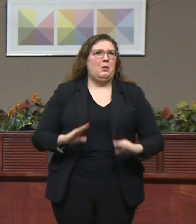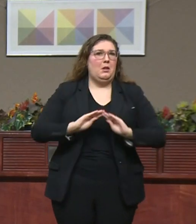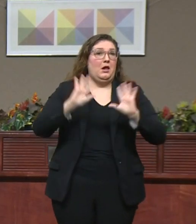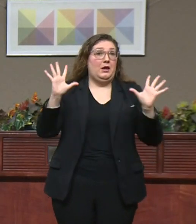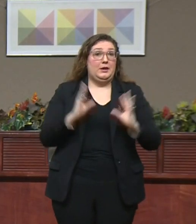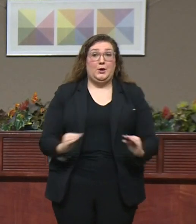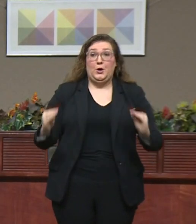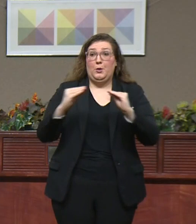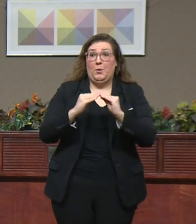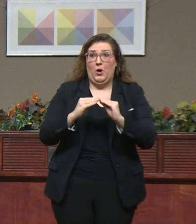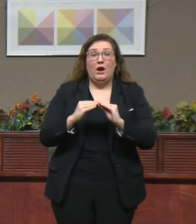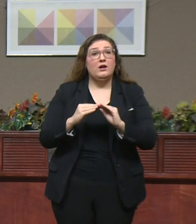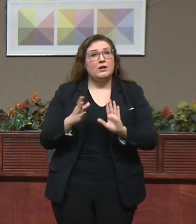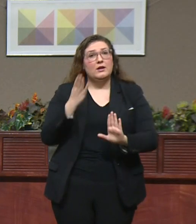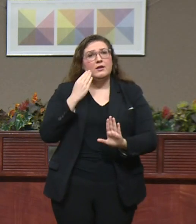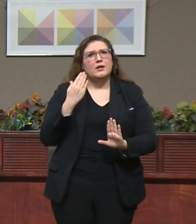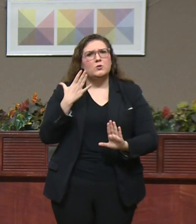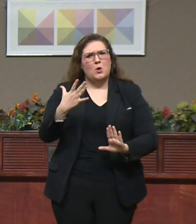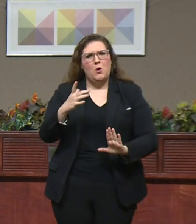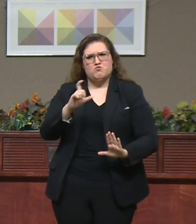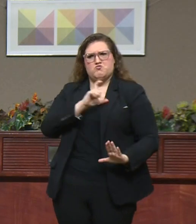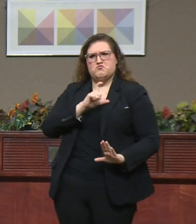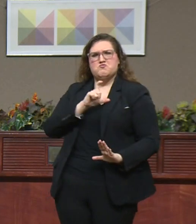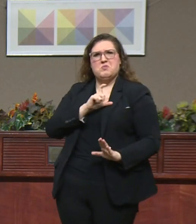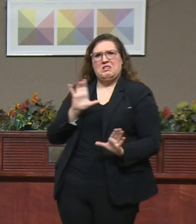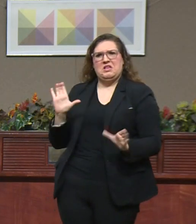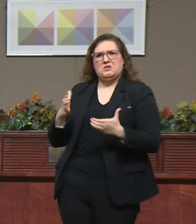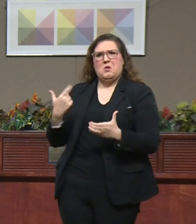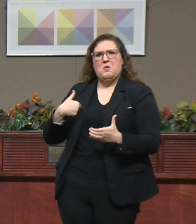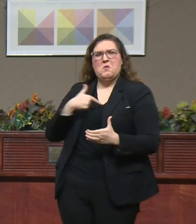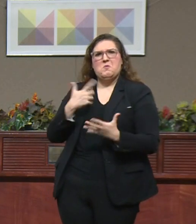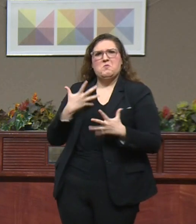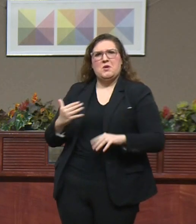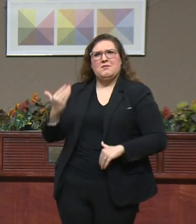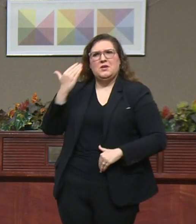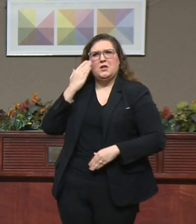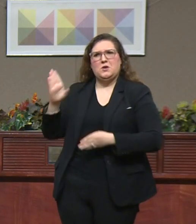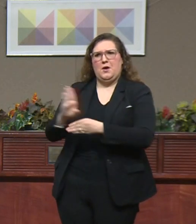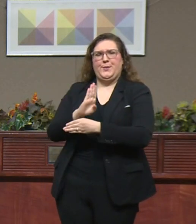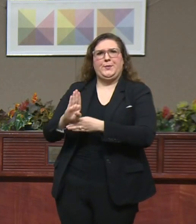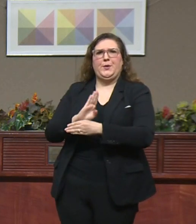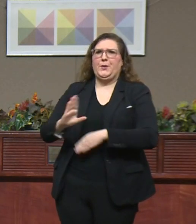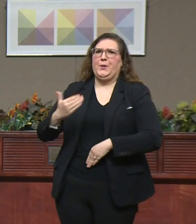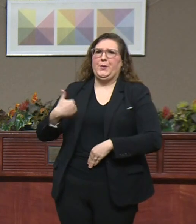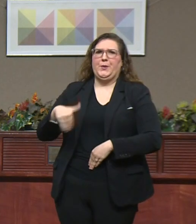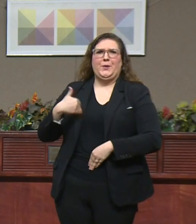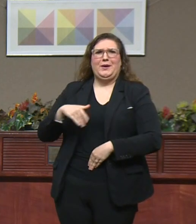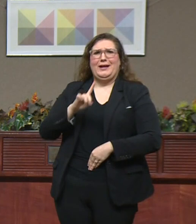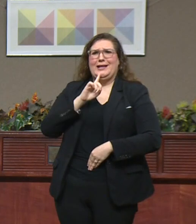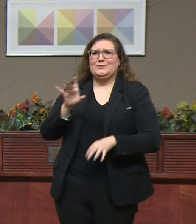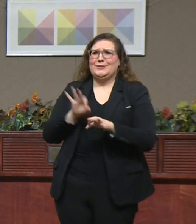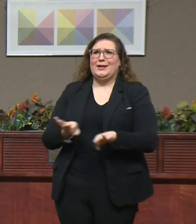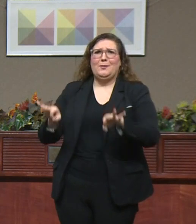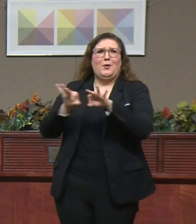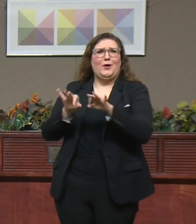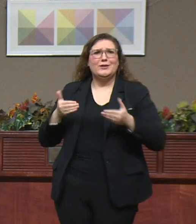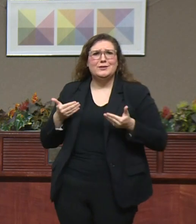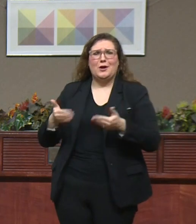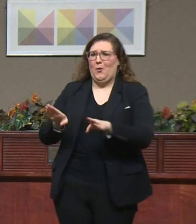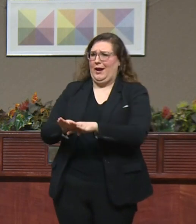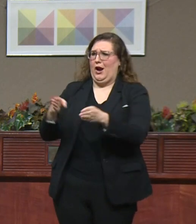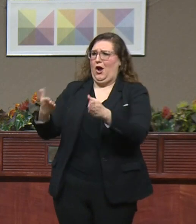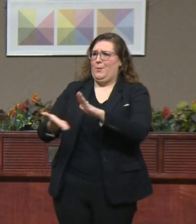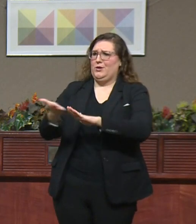believe me, law enforcement in this community knows how important it is for our businesses to be up and running, and for Central